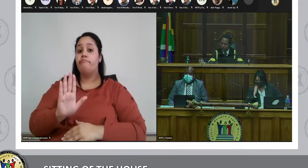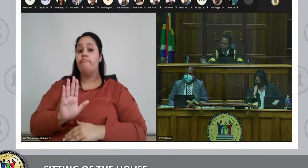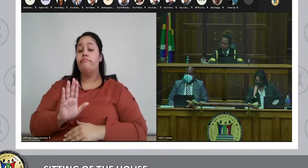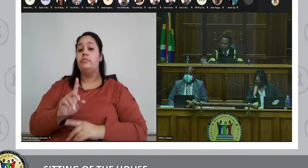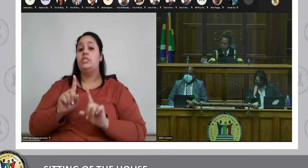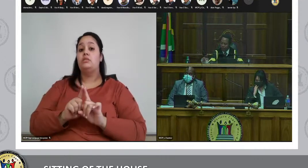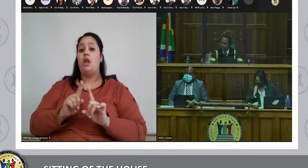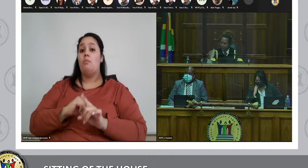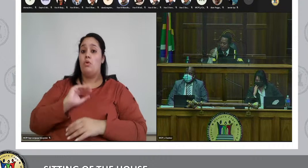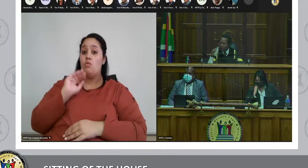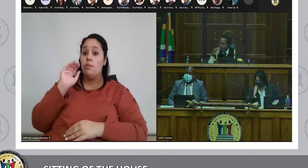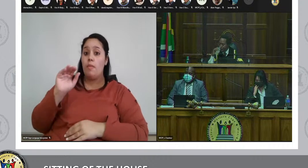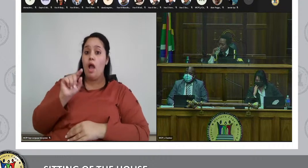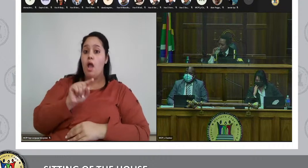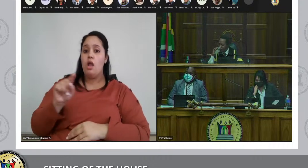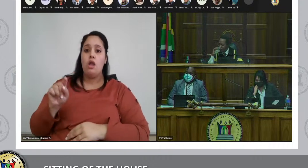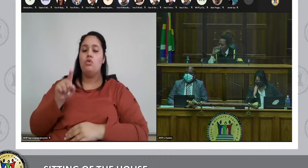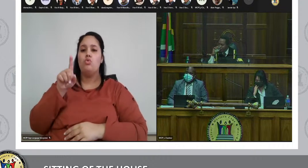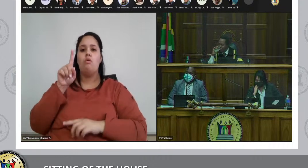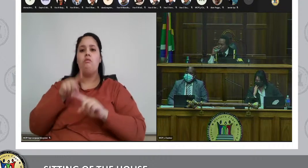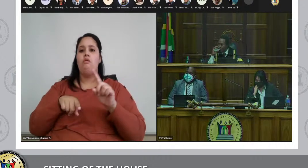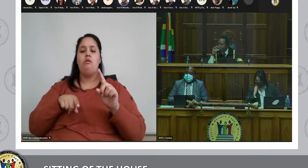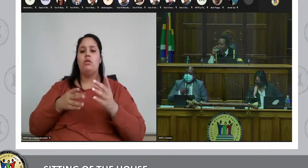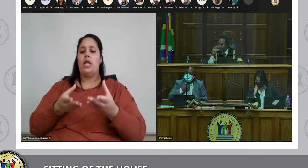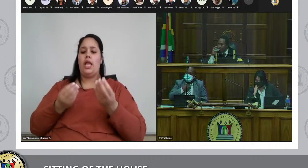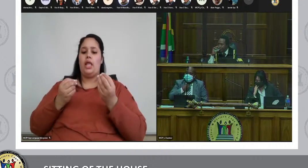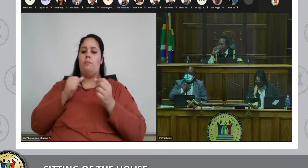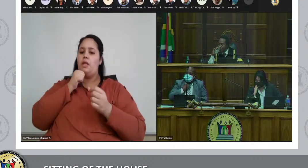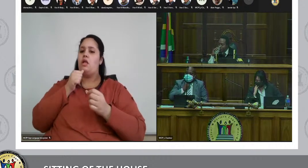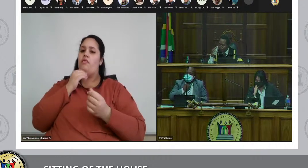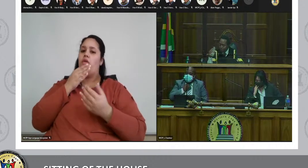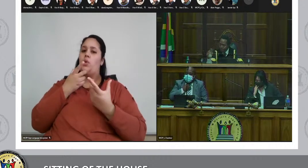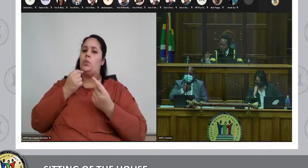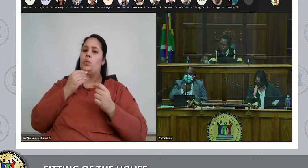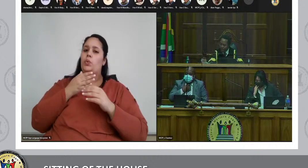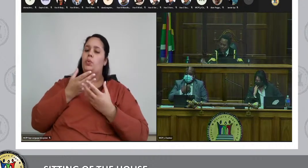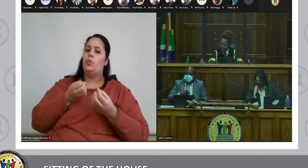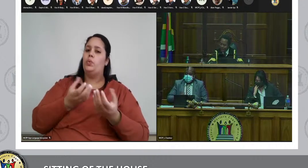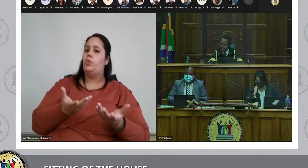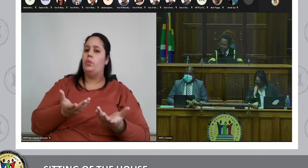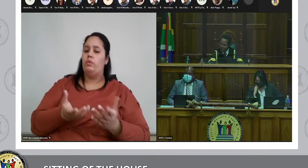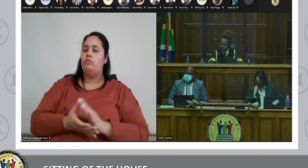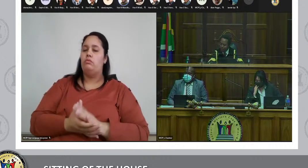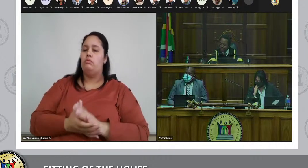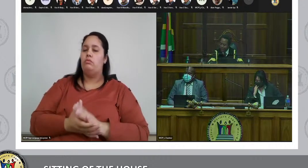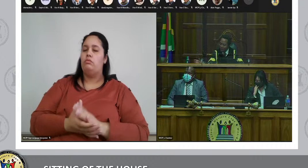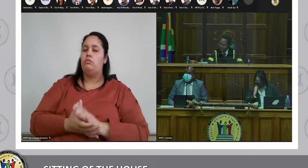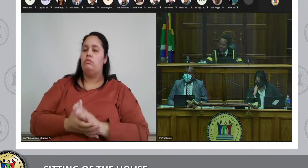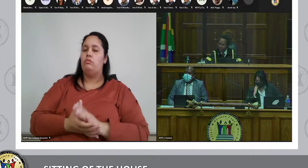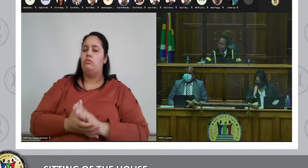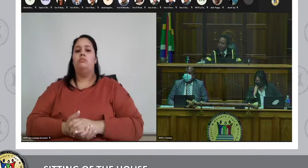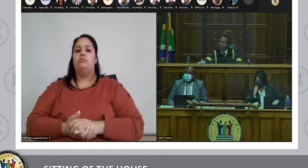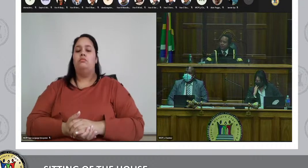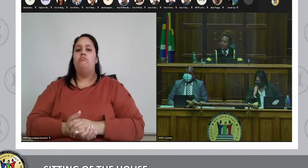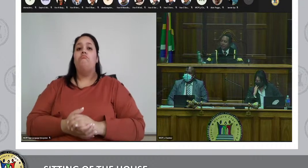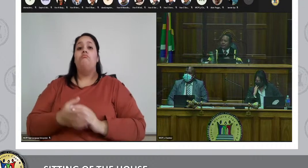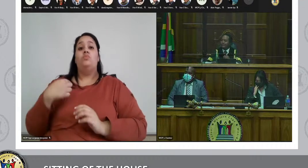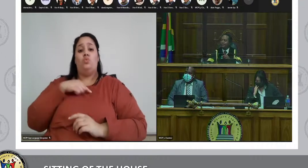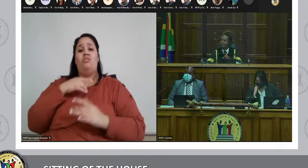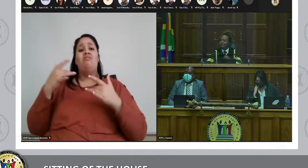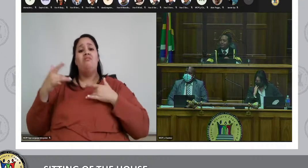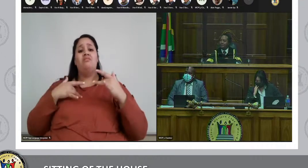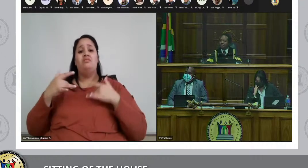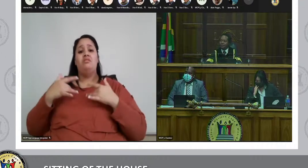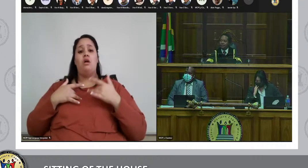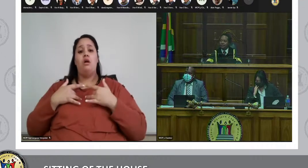didn't sow. As the third wave looms closer, we have to worry about its impact on the tourism sector and the provincial